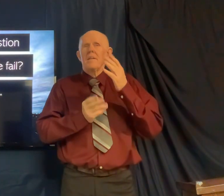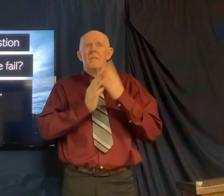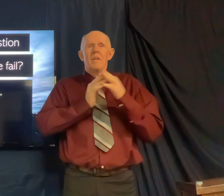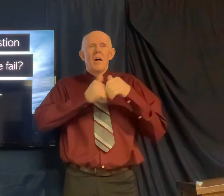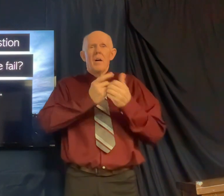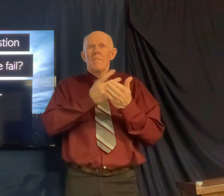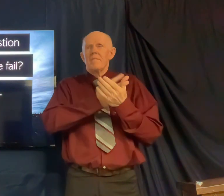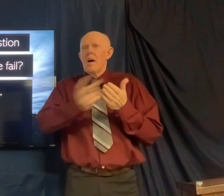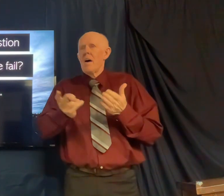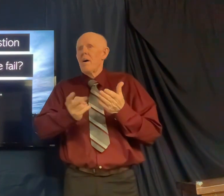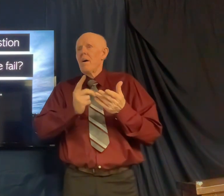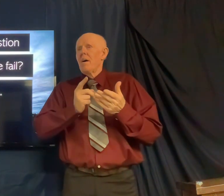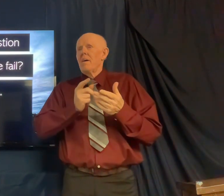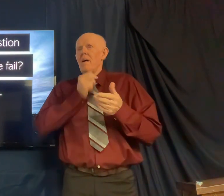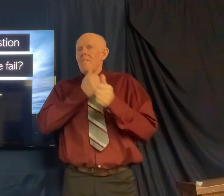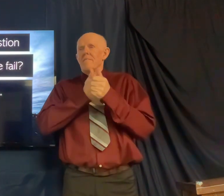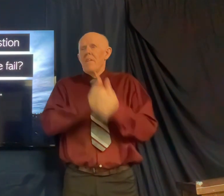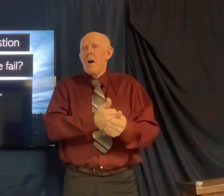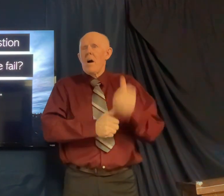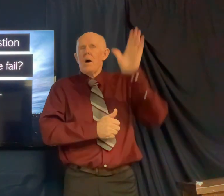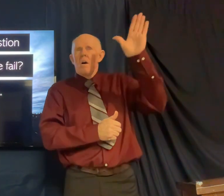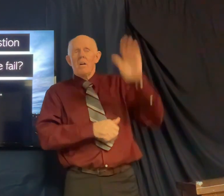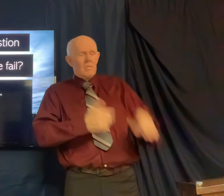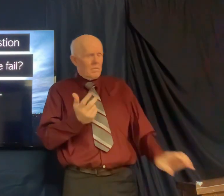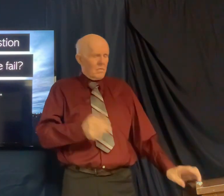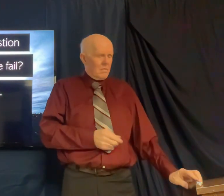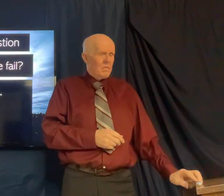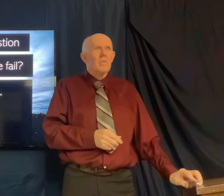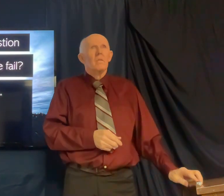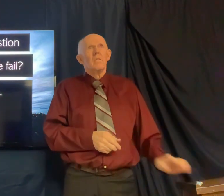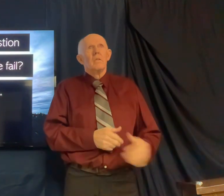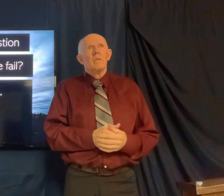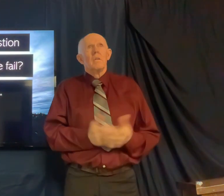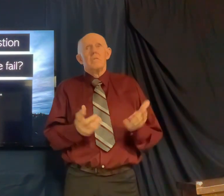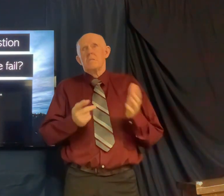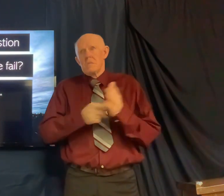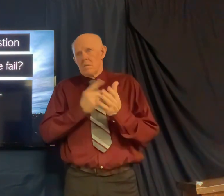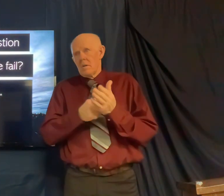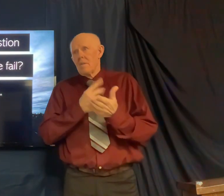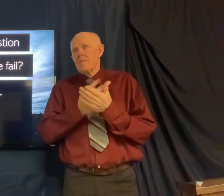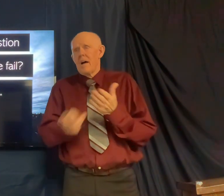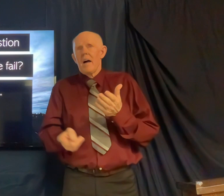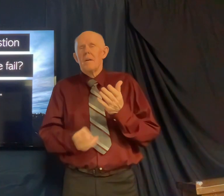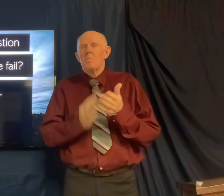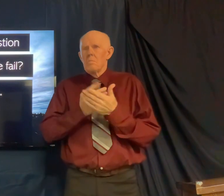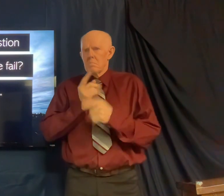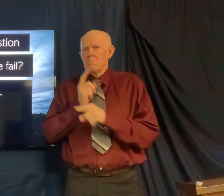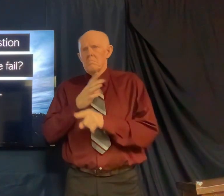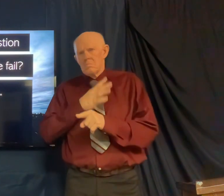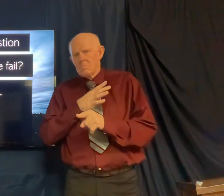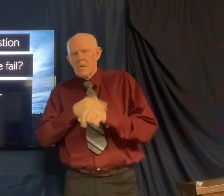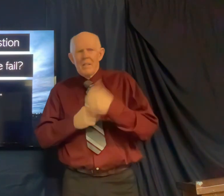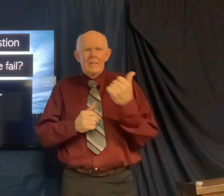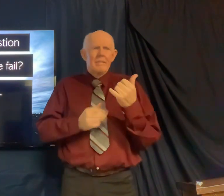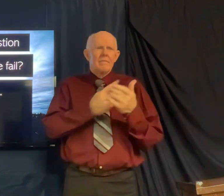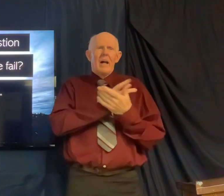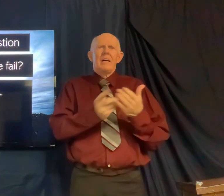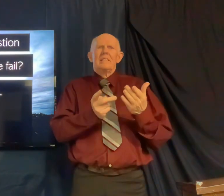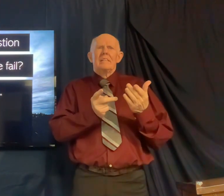know the truth, but you fail to follow Him. Or sometimes you fail.